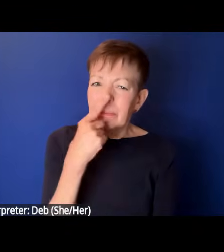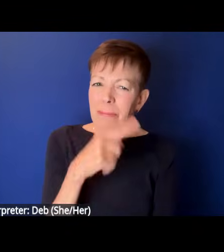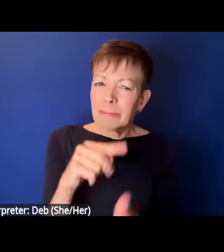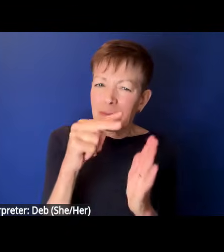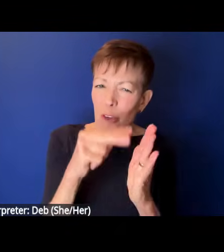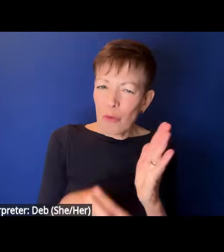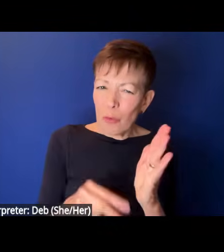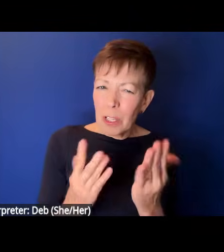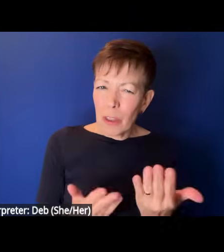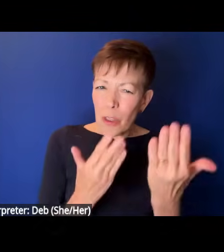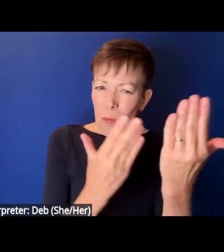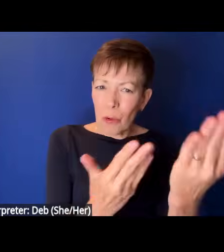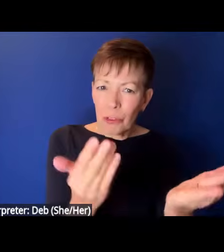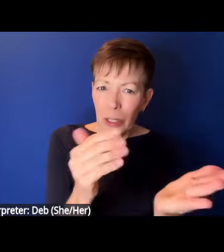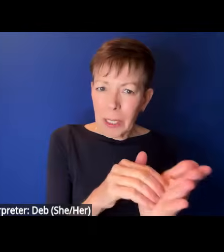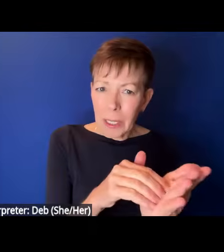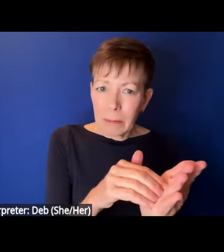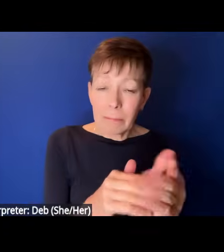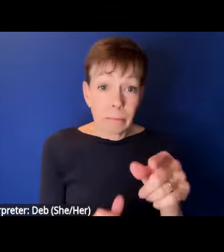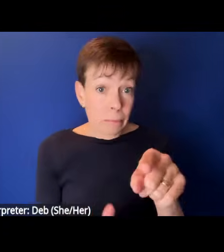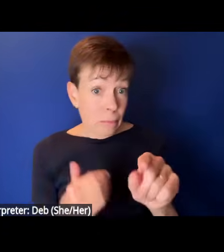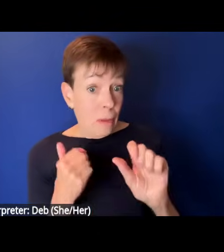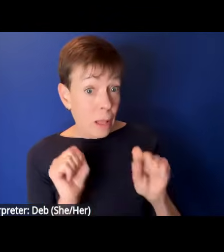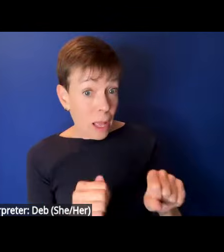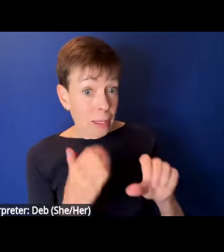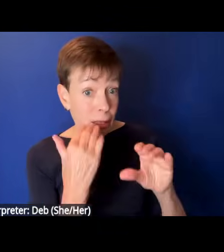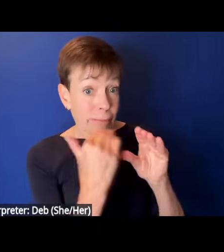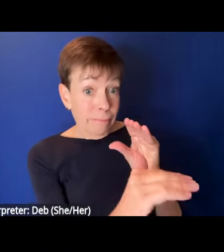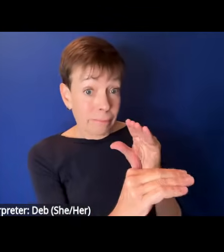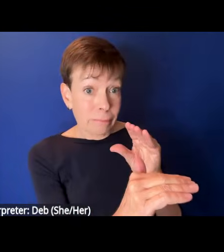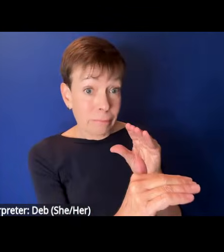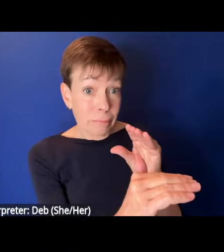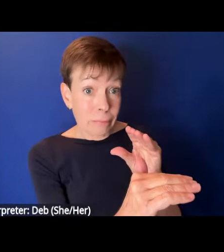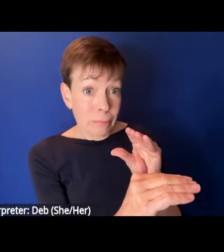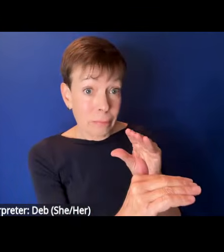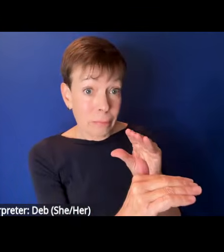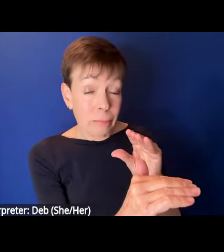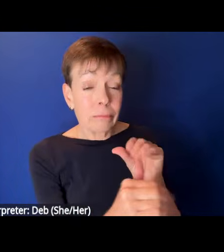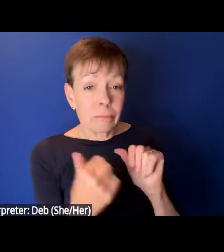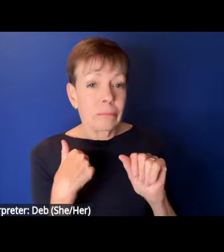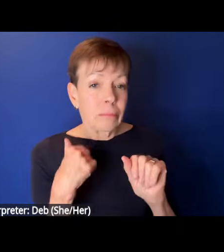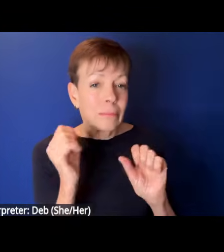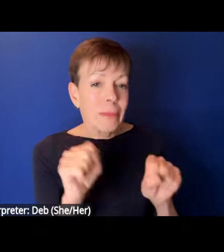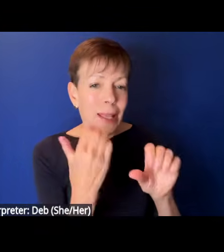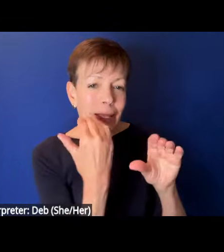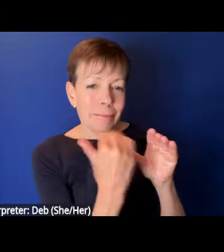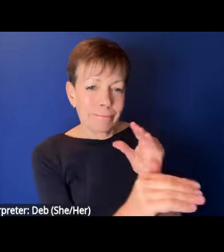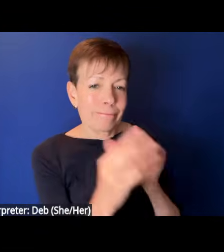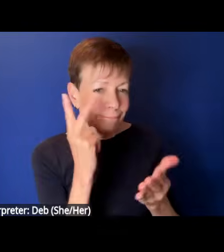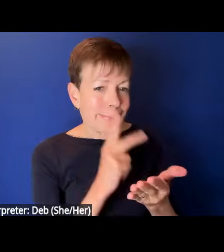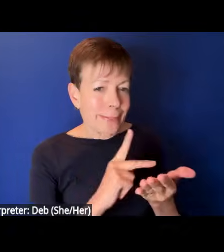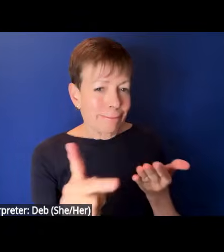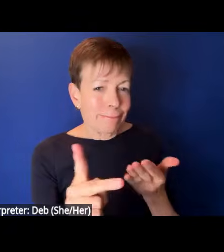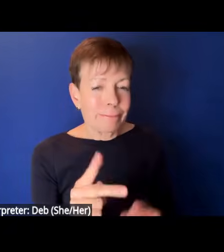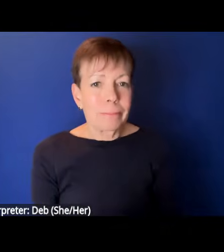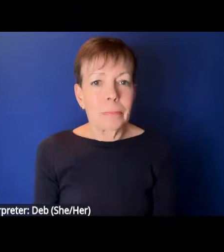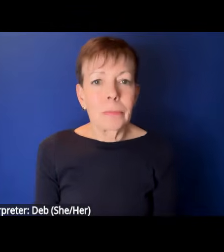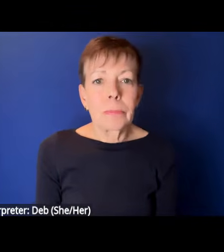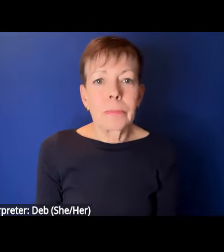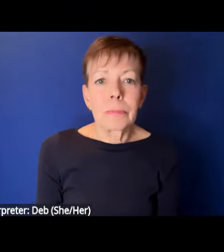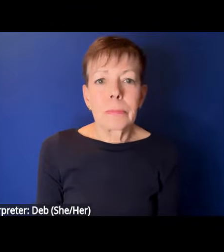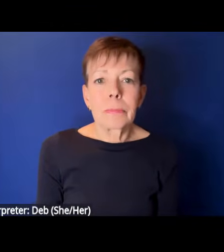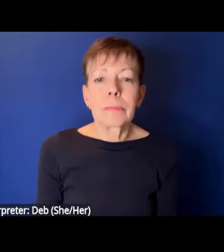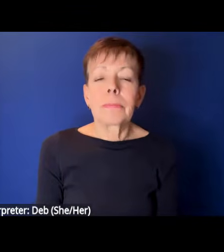time, just so that, do you want me to email? Yeah. And then we email it to the secretary treasurer? Sure. Perfect. So it's that the